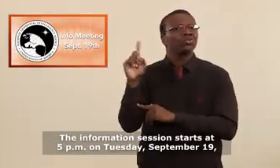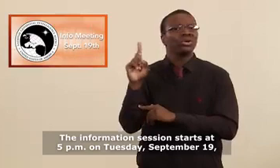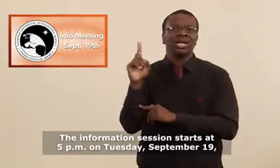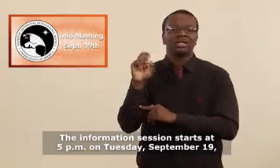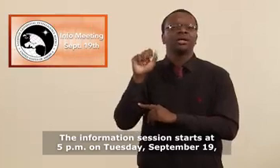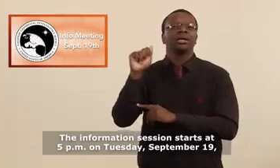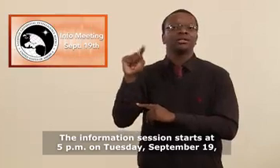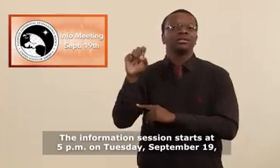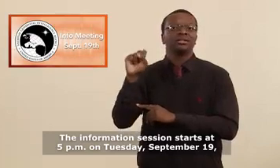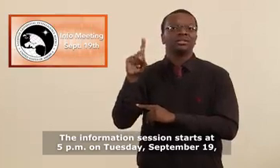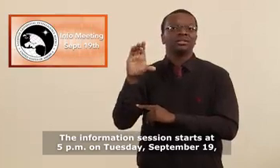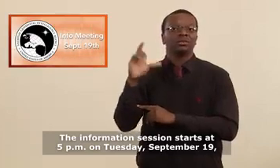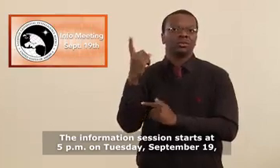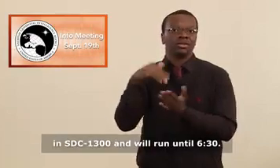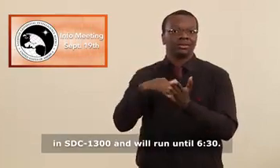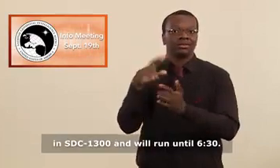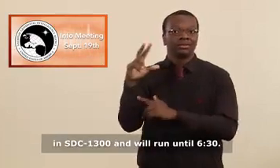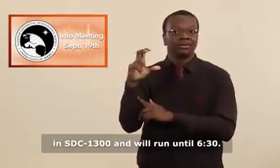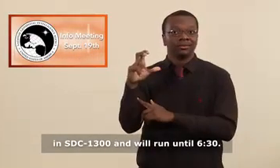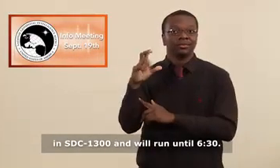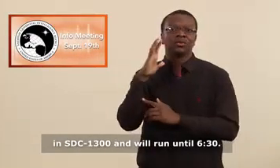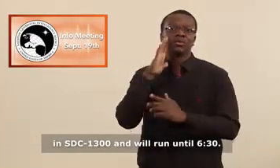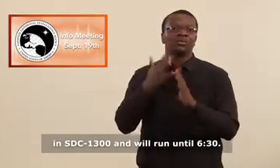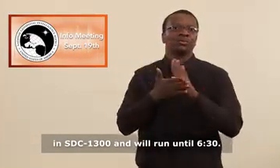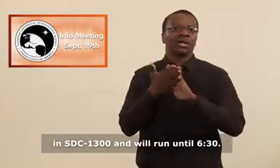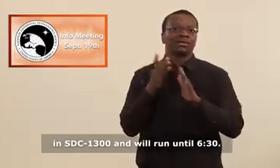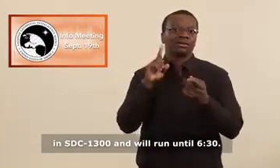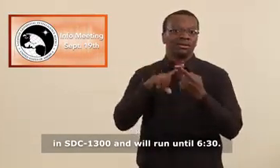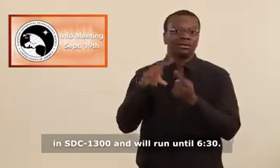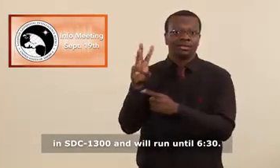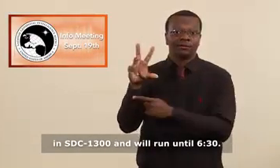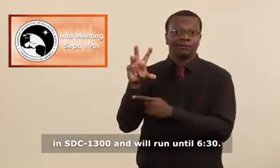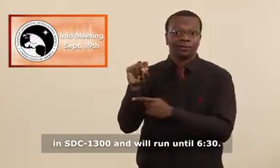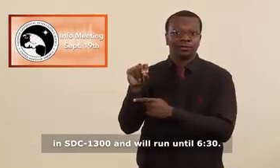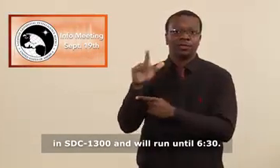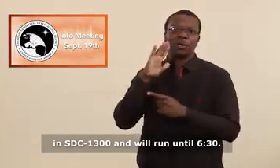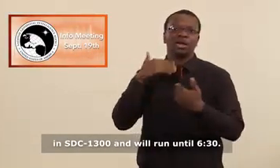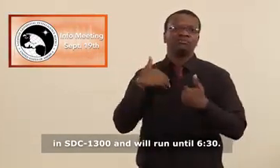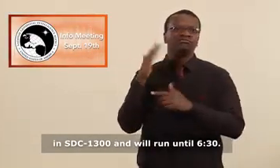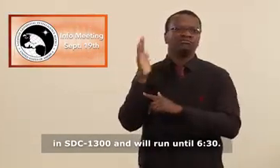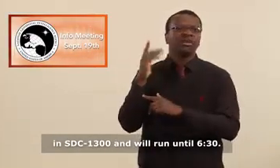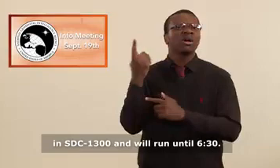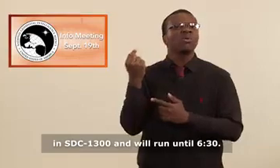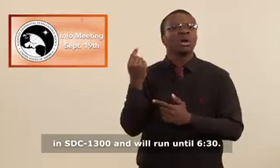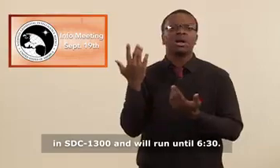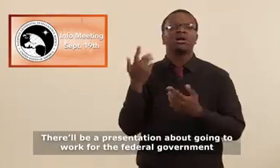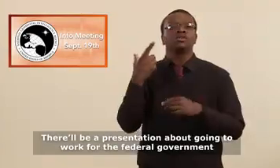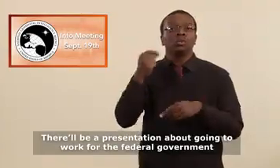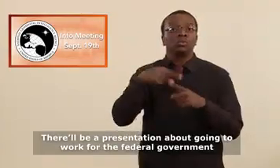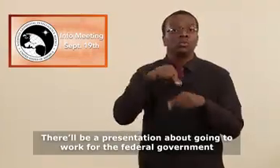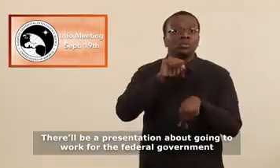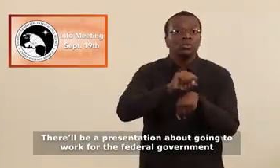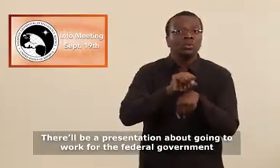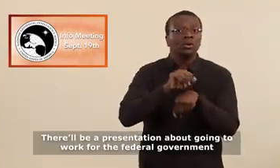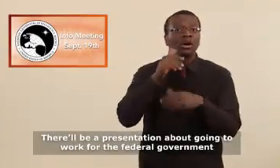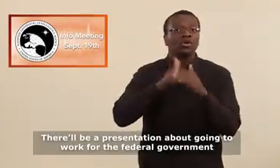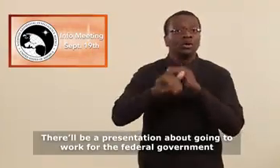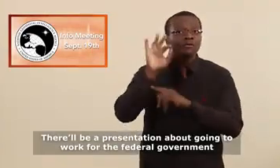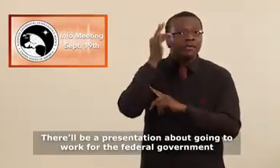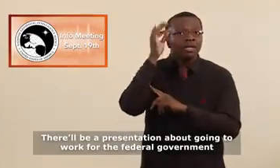Tuesday, September 19th, in STC 1300, and will run until 6:30. There'll be a presentation about going to